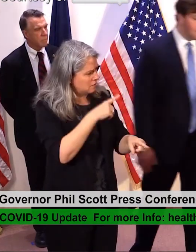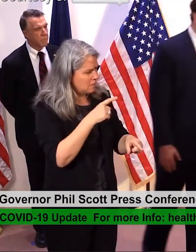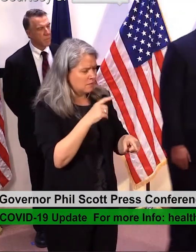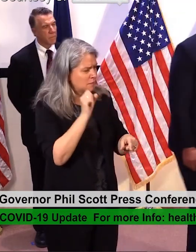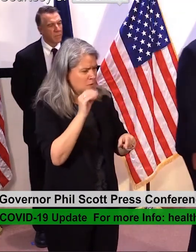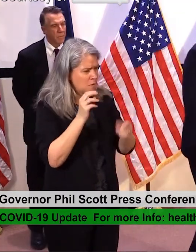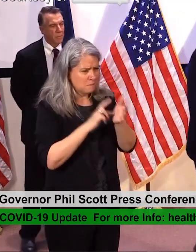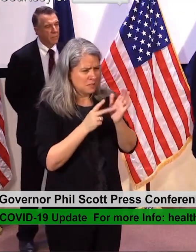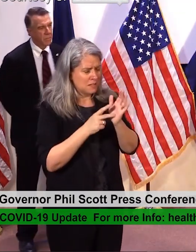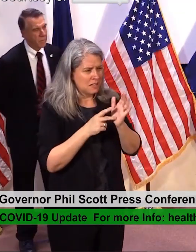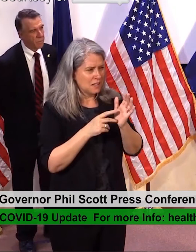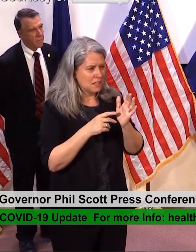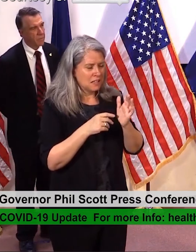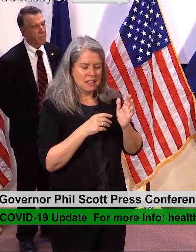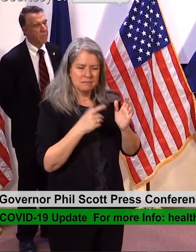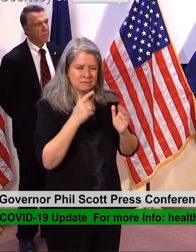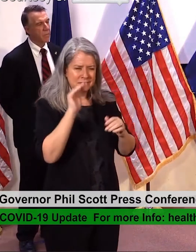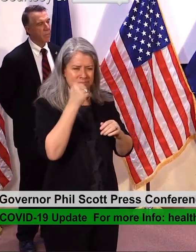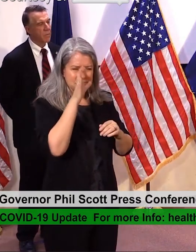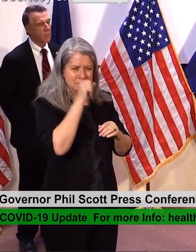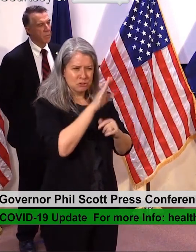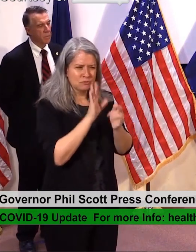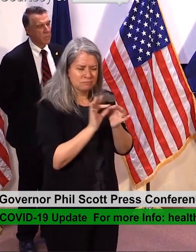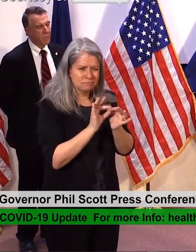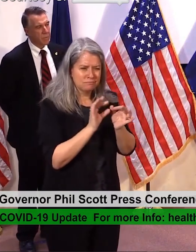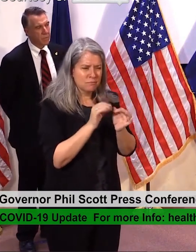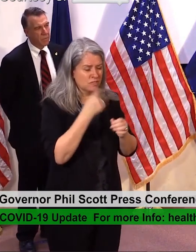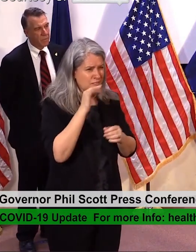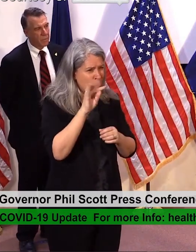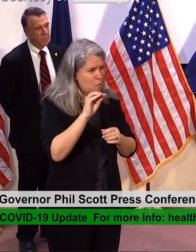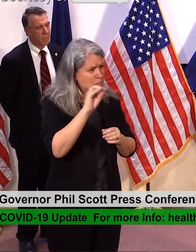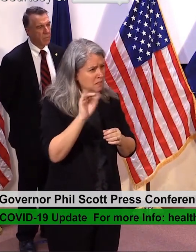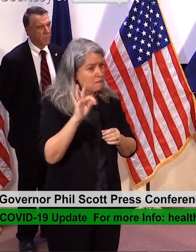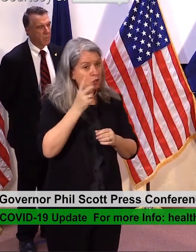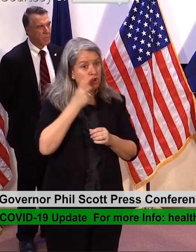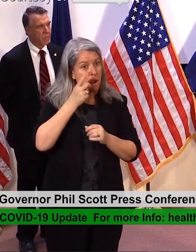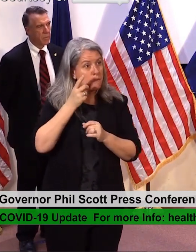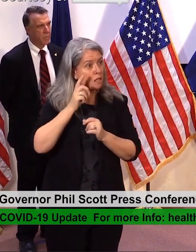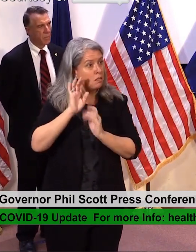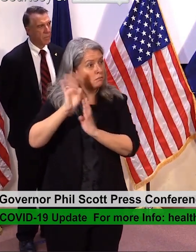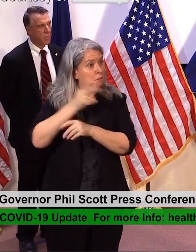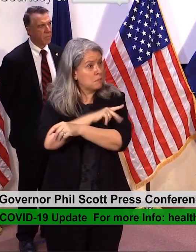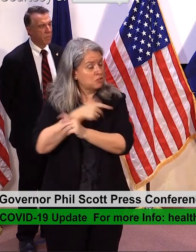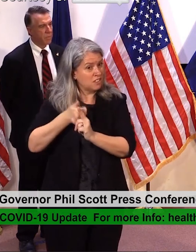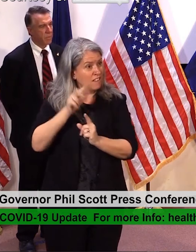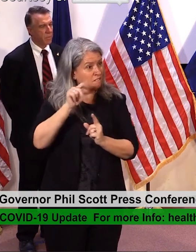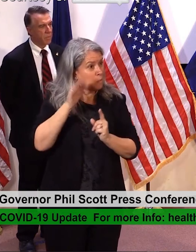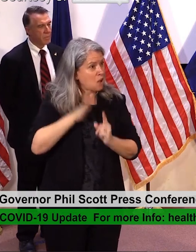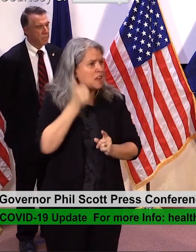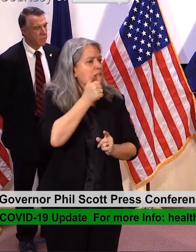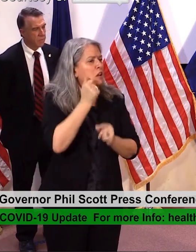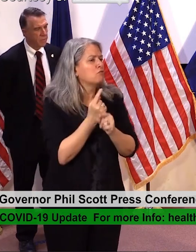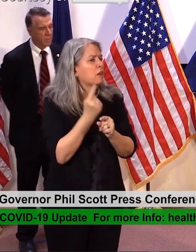bit, I think I missed the first thing that you said, but 40% of Dartmouth traffic is Vermonters day in and